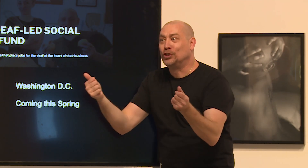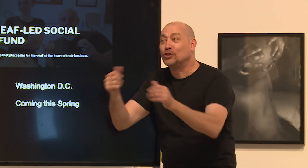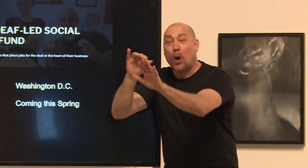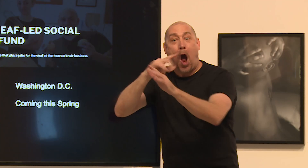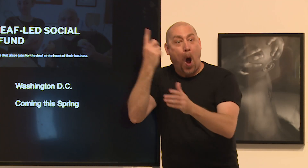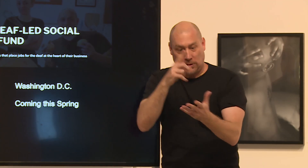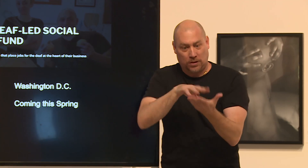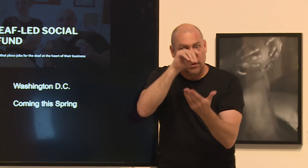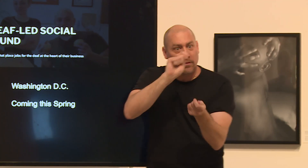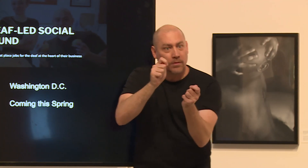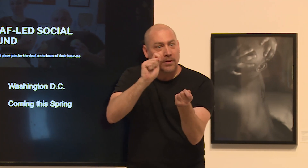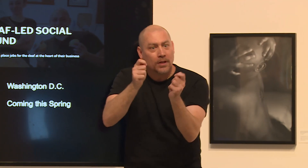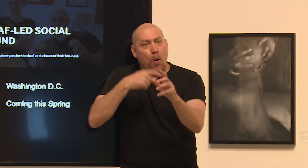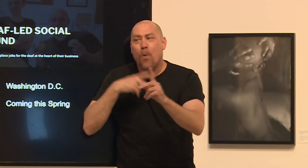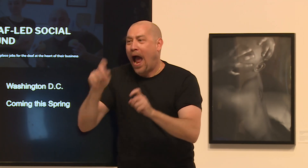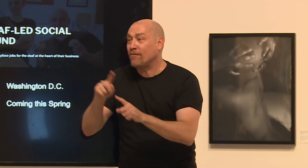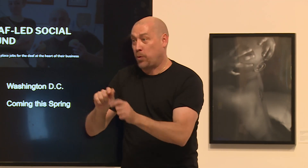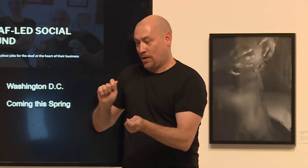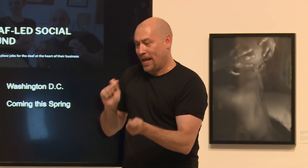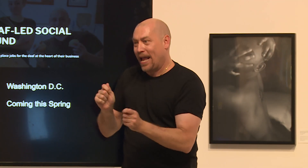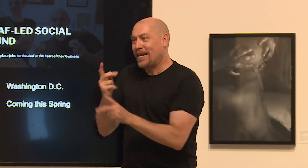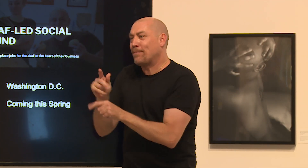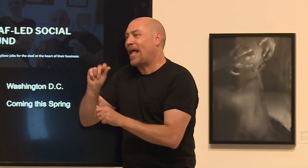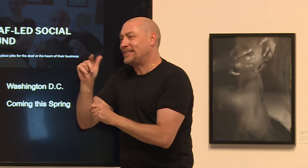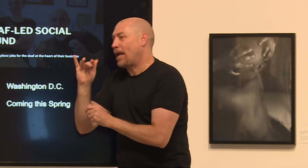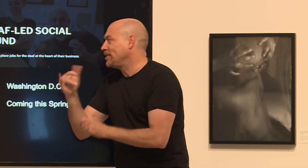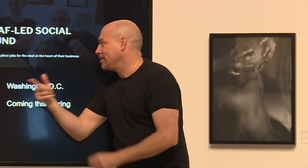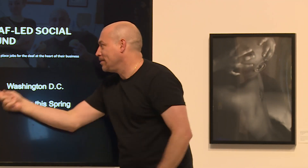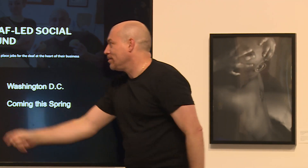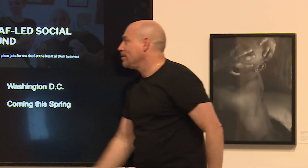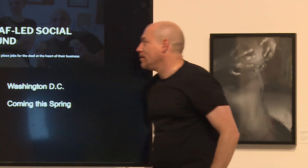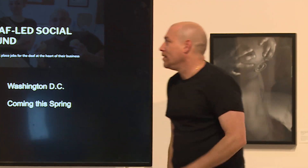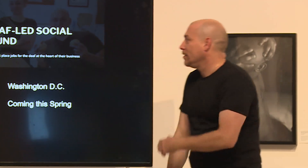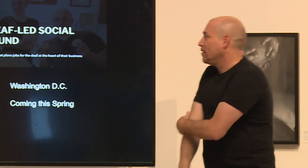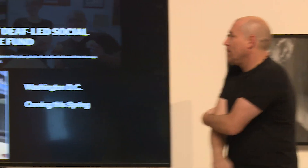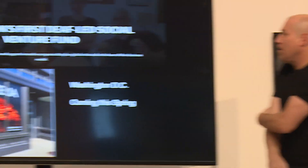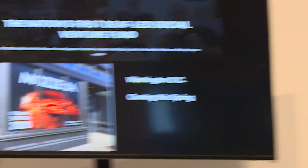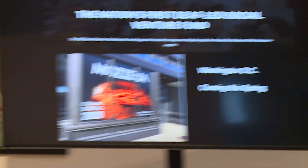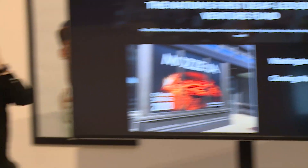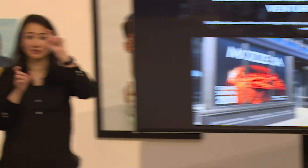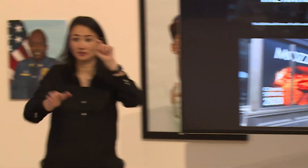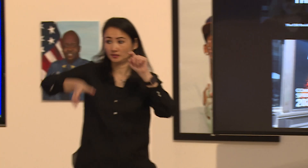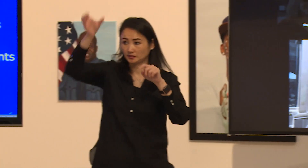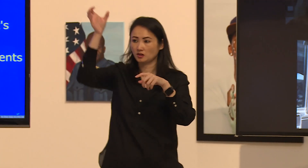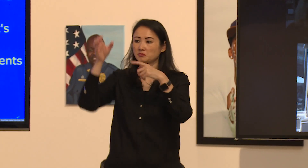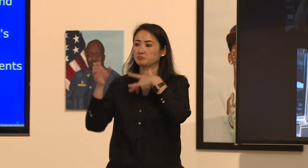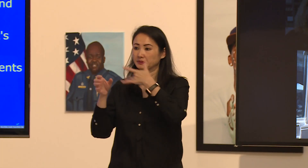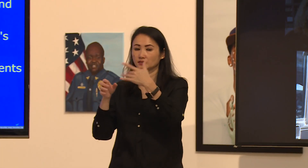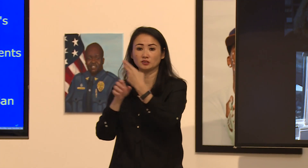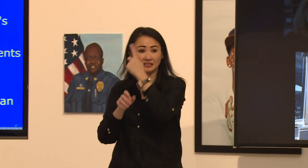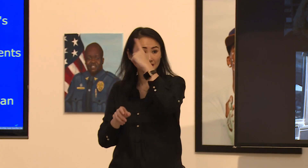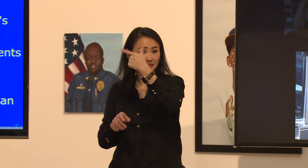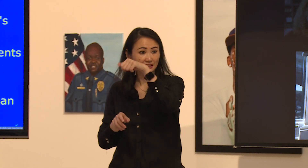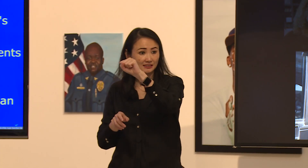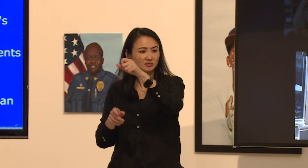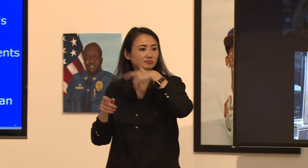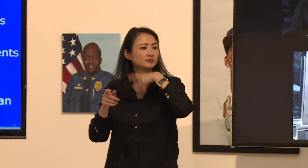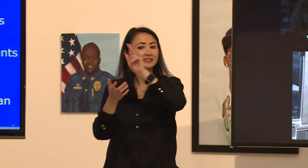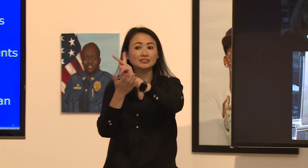the same way as we did in San Francisco, so we need to tweak that and figure out a way to find a solution. A lot of vents tend to be used